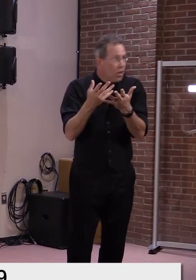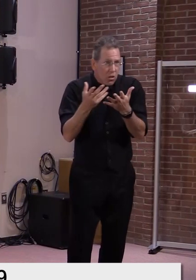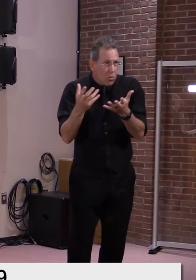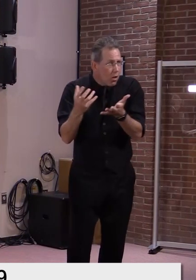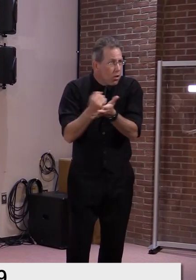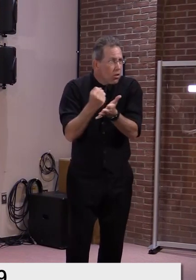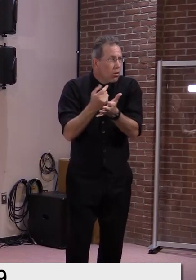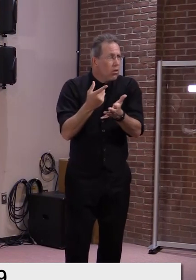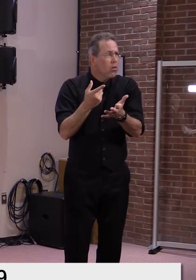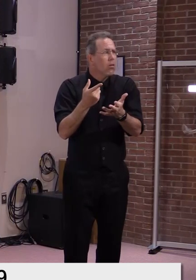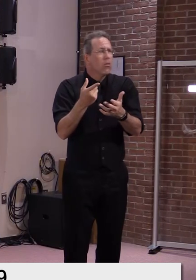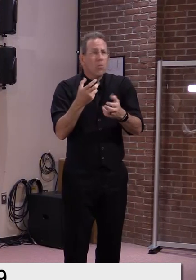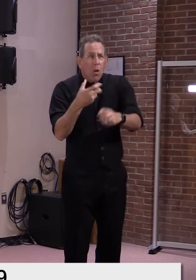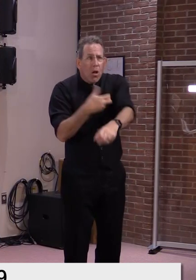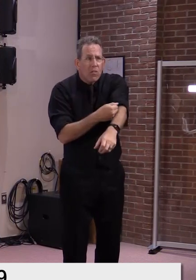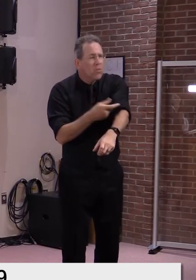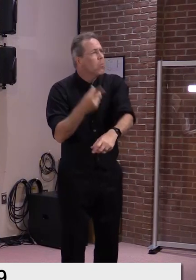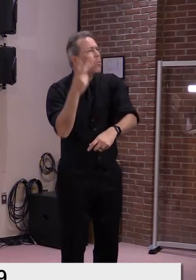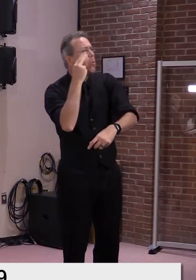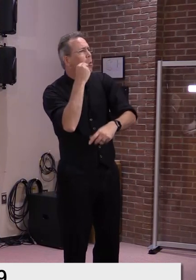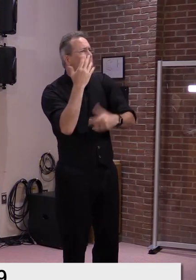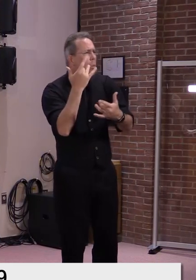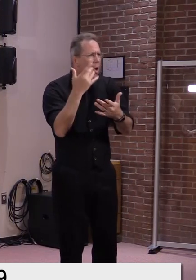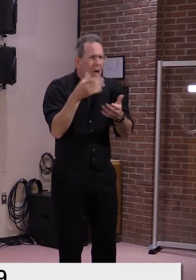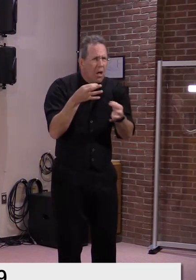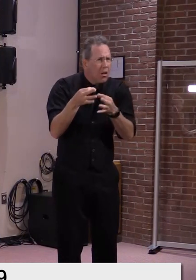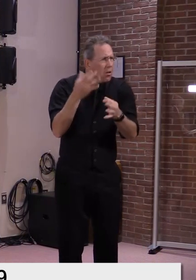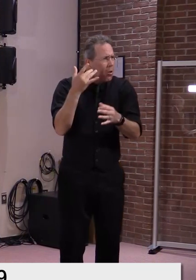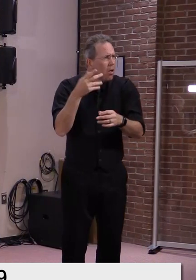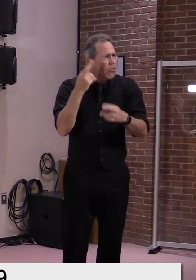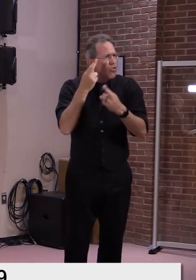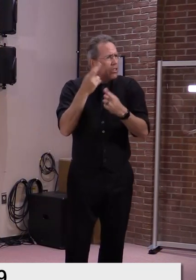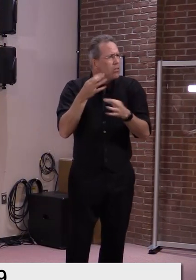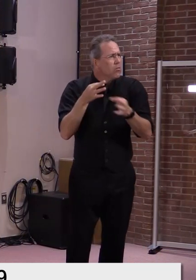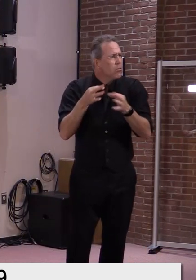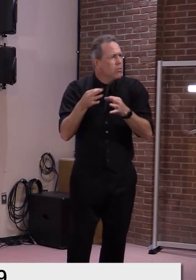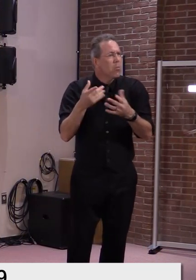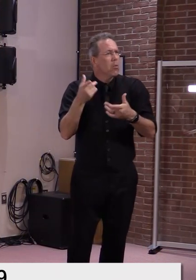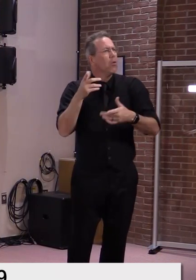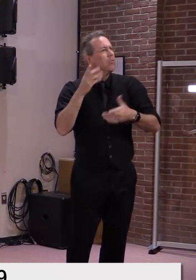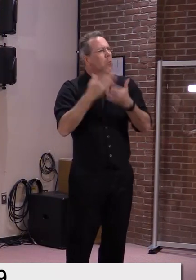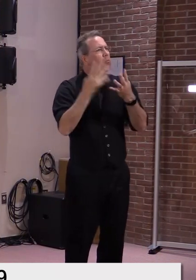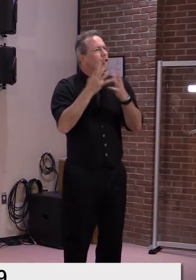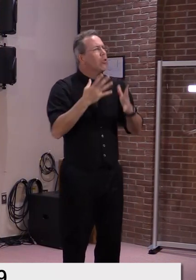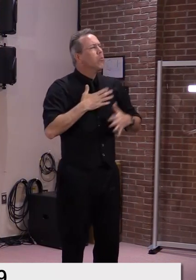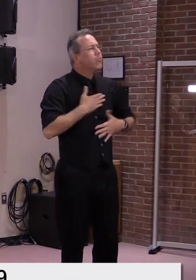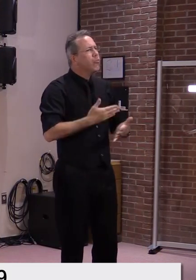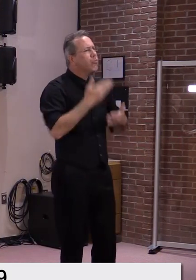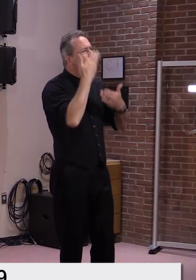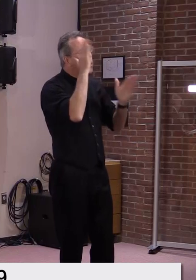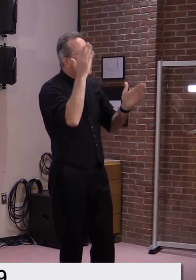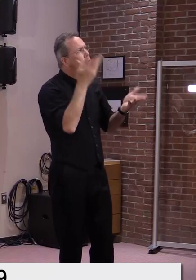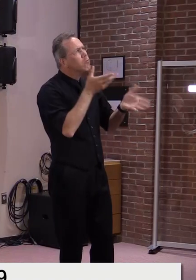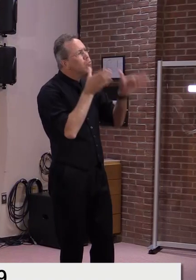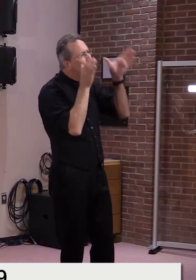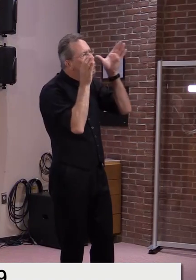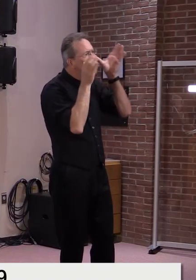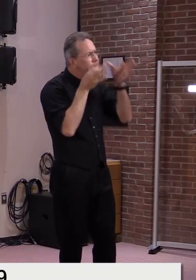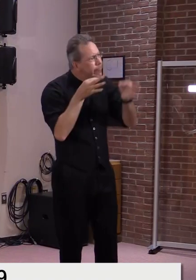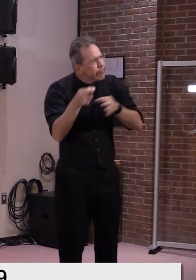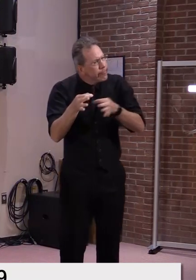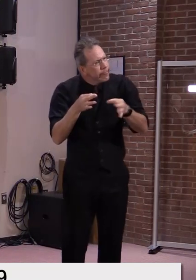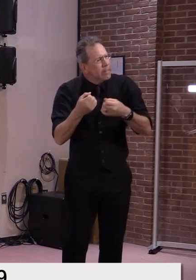address those concerns as we move forward. Moving on to our overall progress in Vermont, as of this morning,